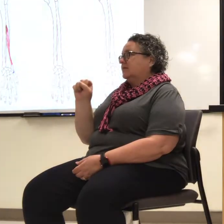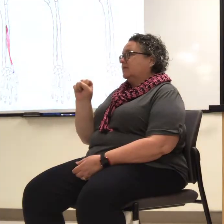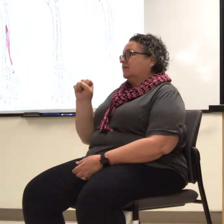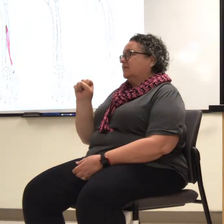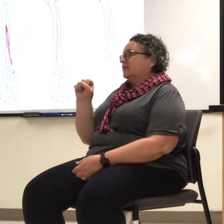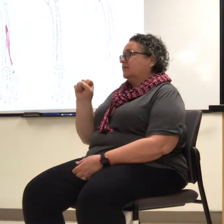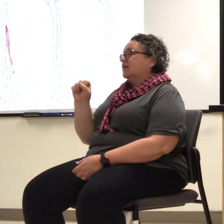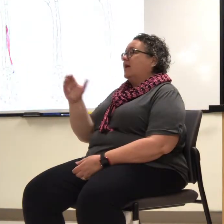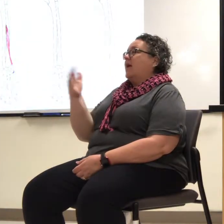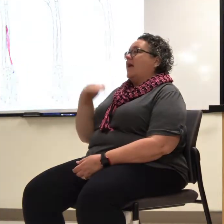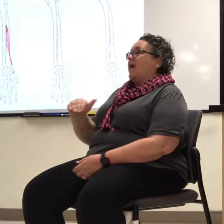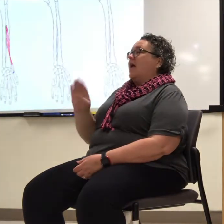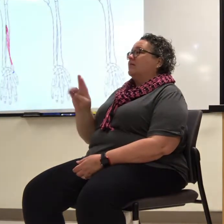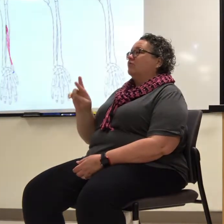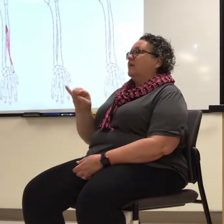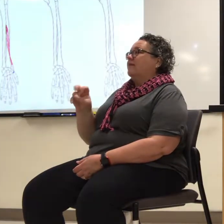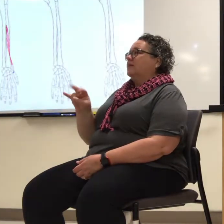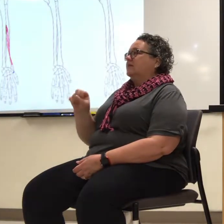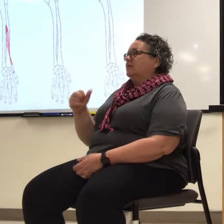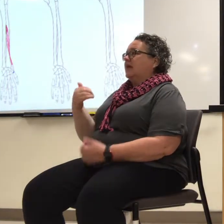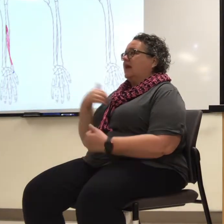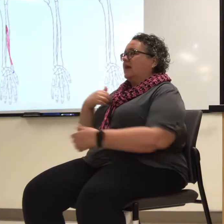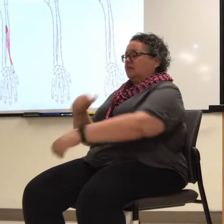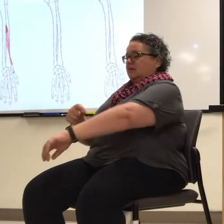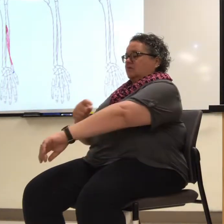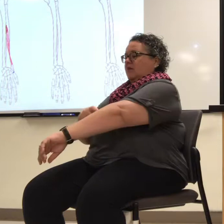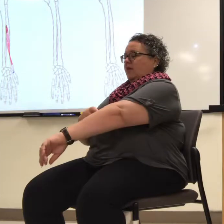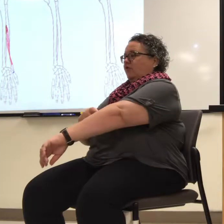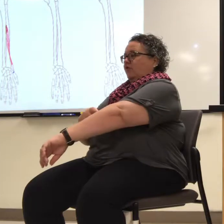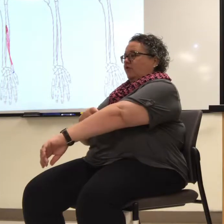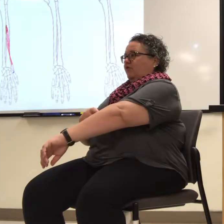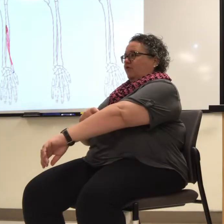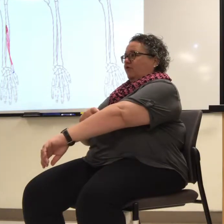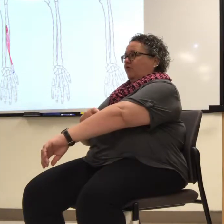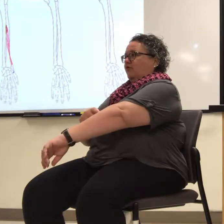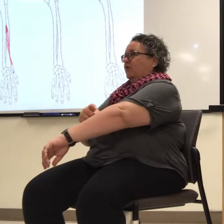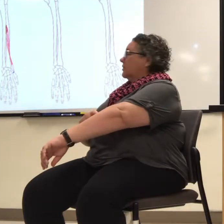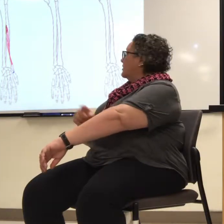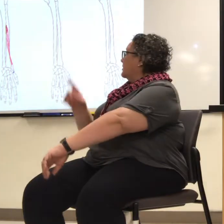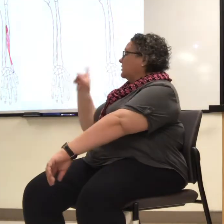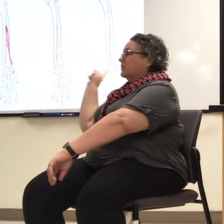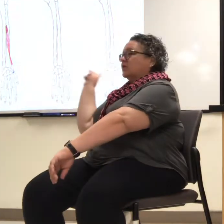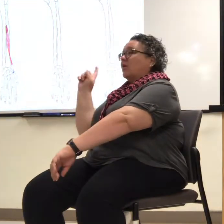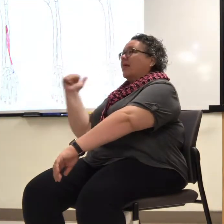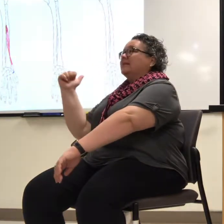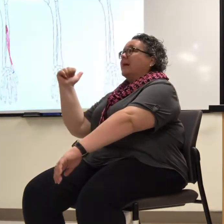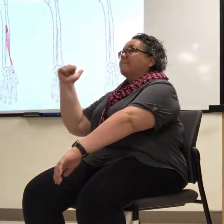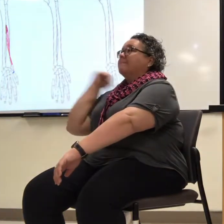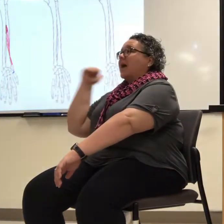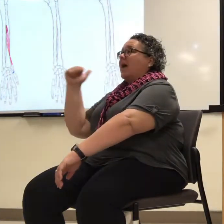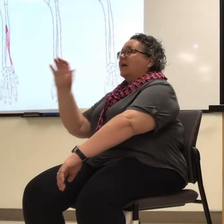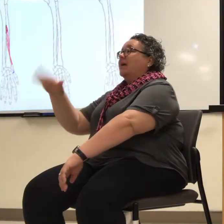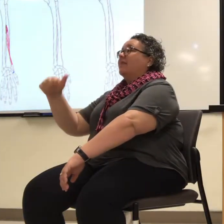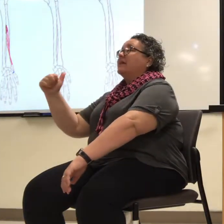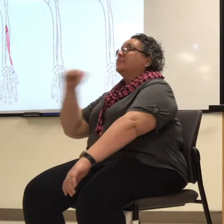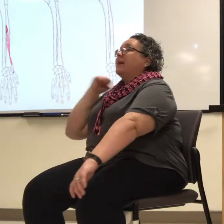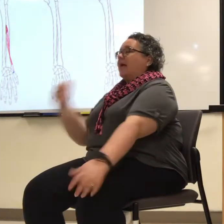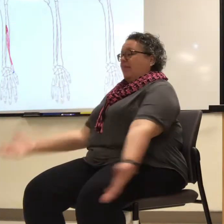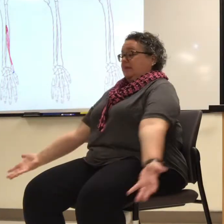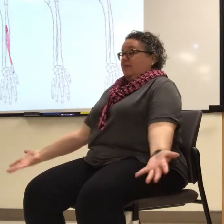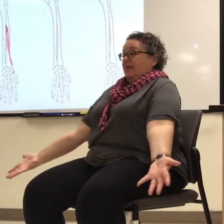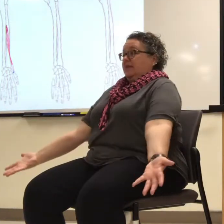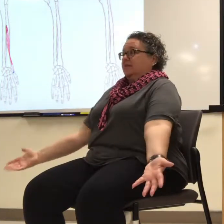And the longus brevis thing is confusing in the spelling. Longus is US, brevis is IS. So